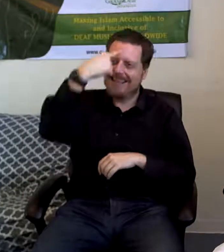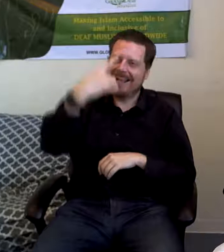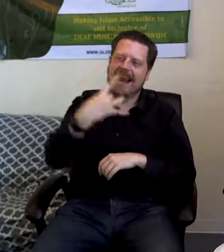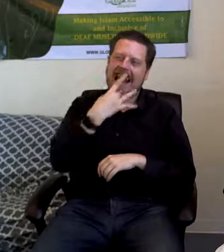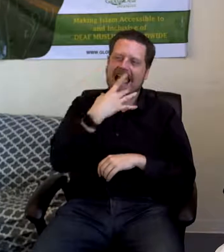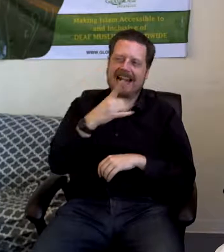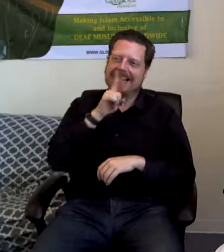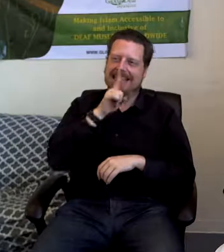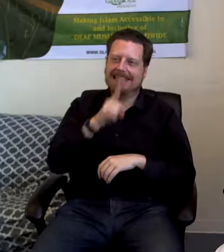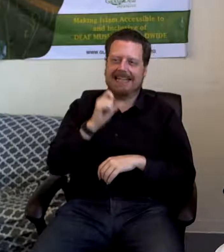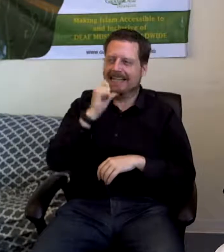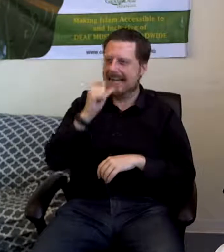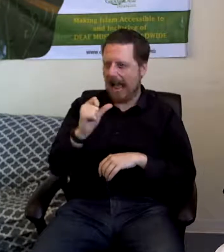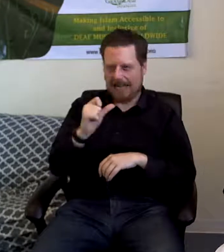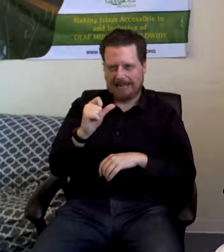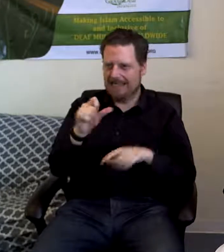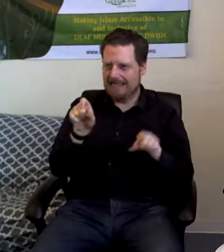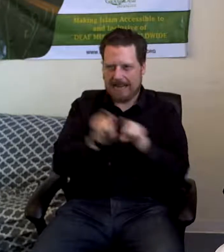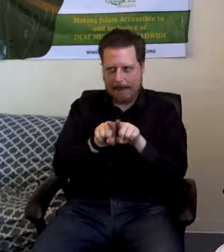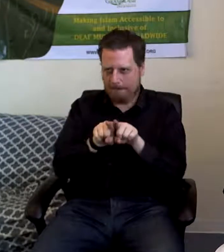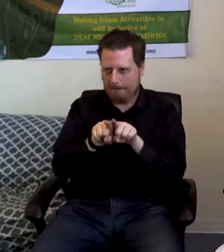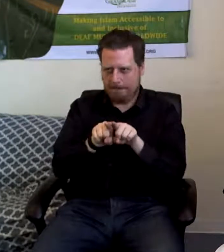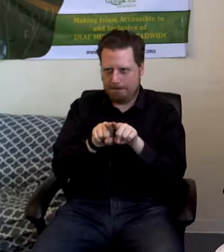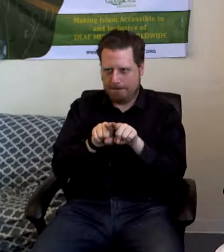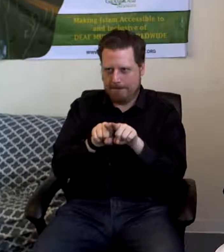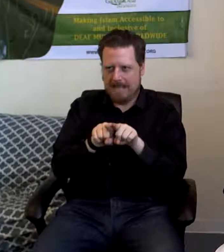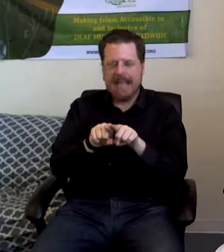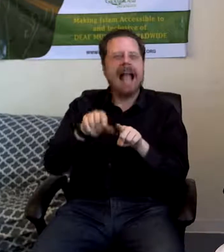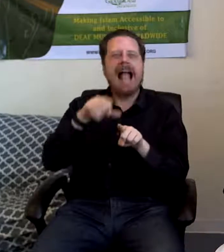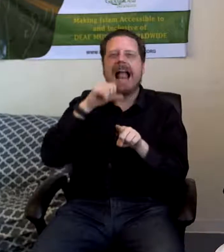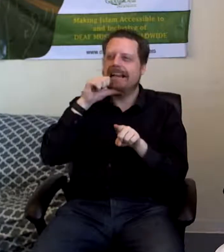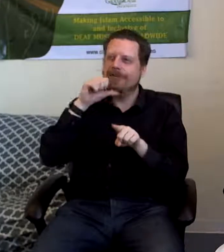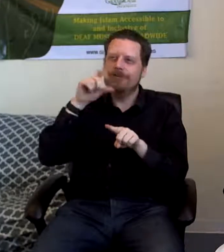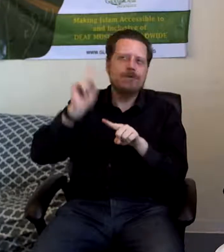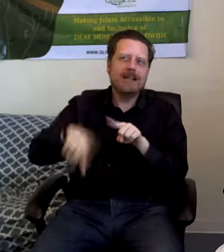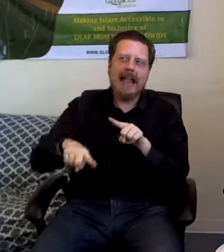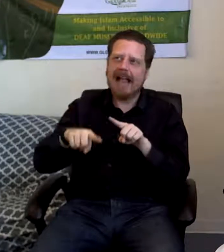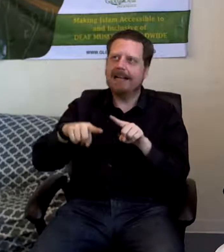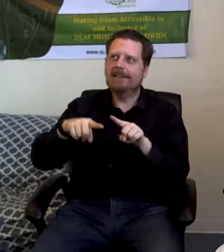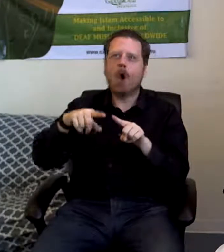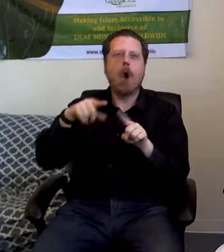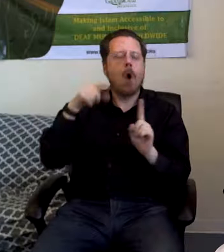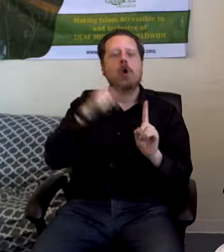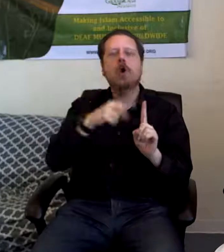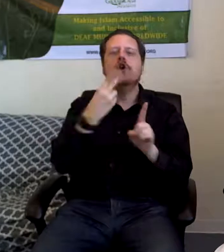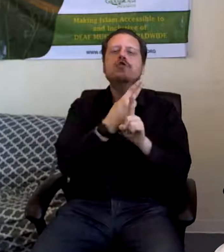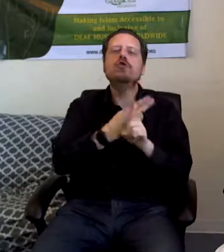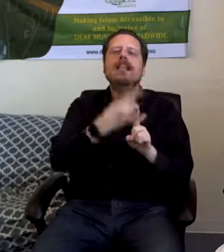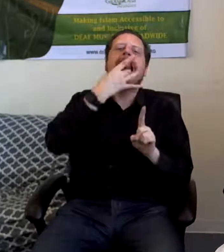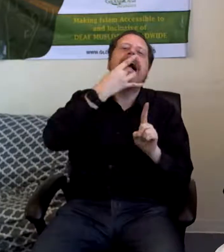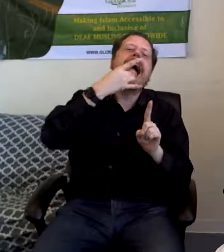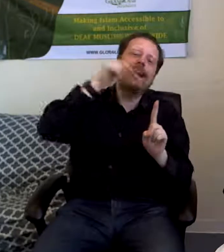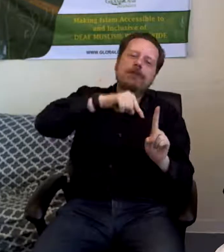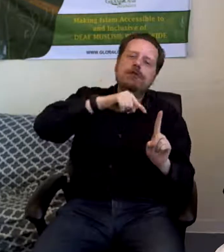says. And it should not be reversed to express the difference. Meaning,